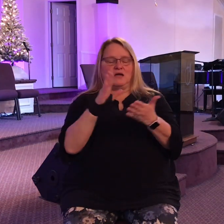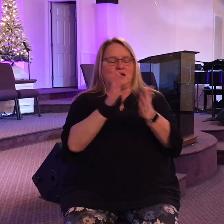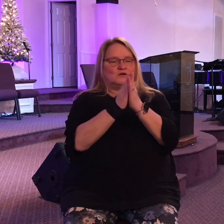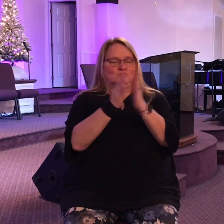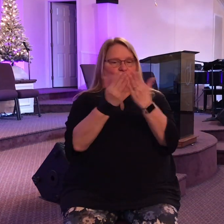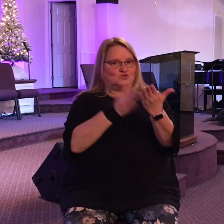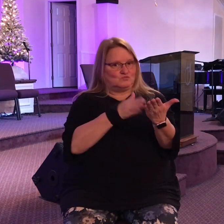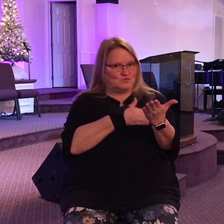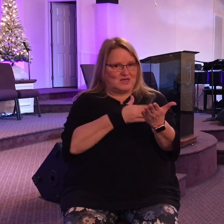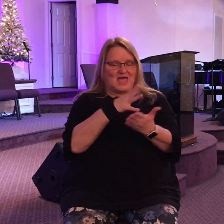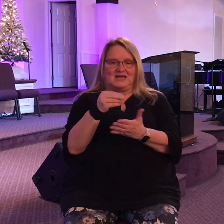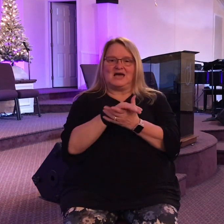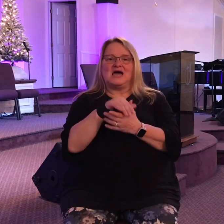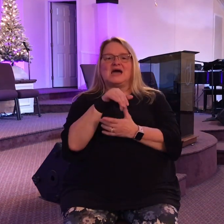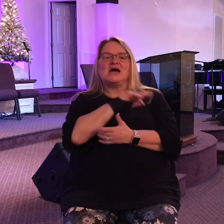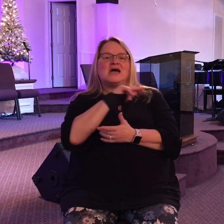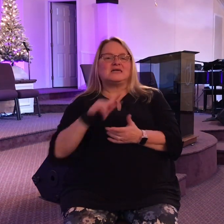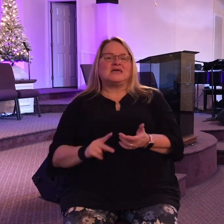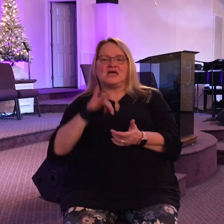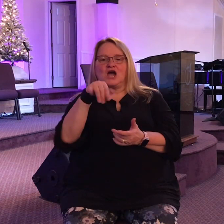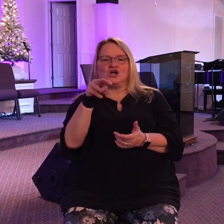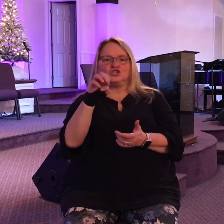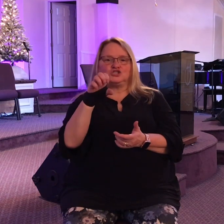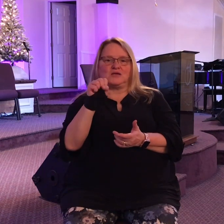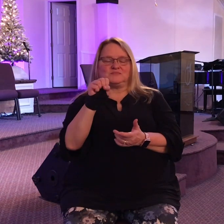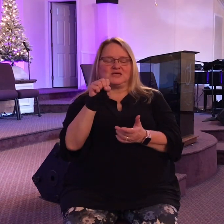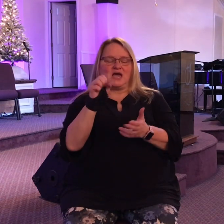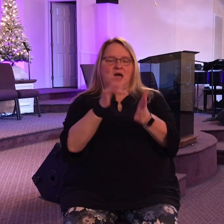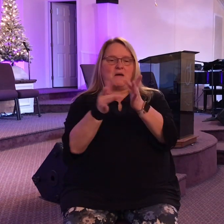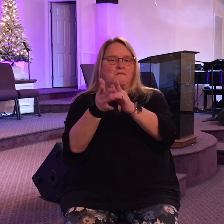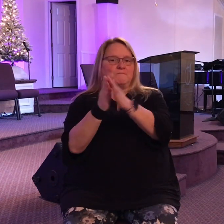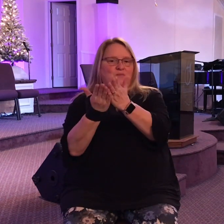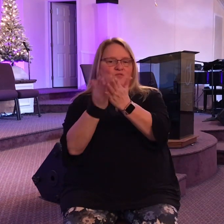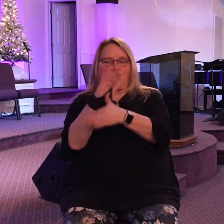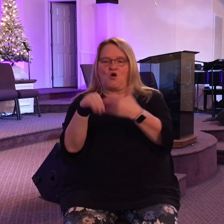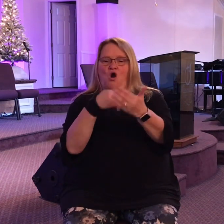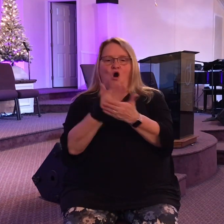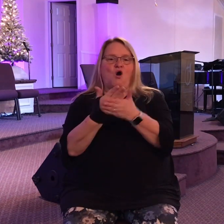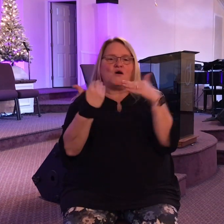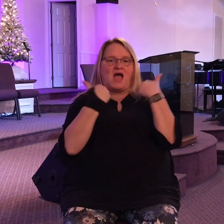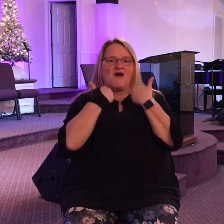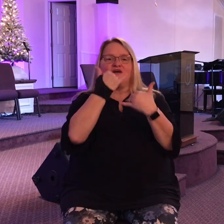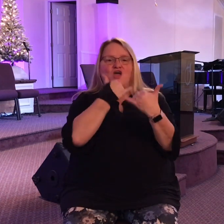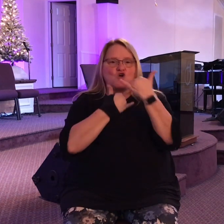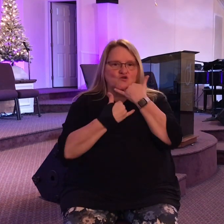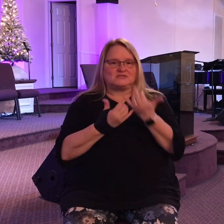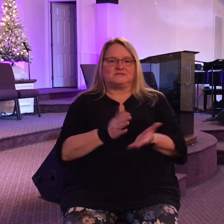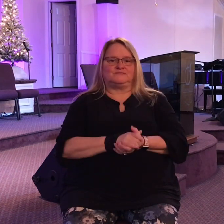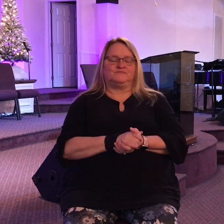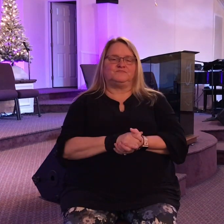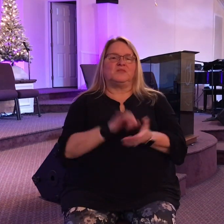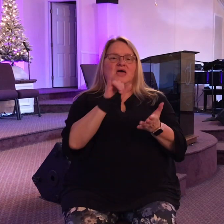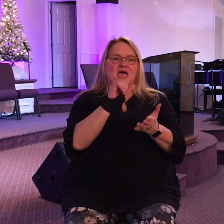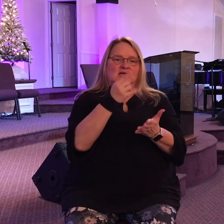They're all translations. All of them have been put into the hands of men, and sometimes translations have a difficult